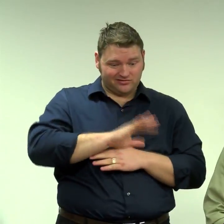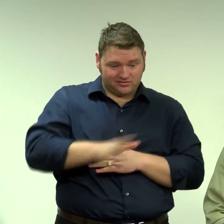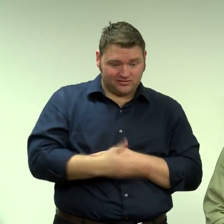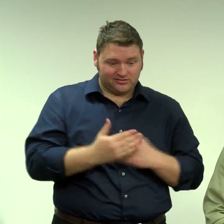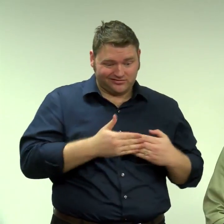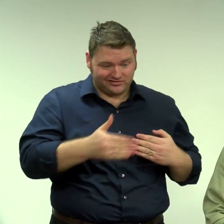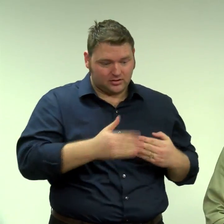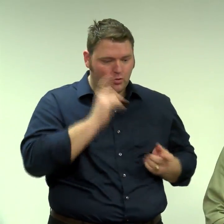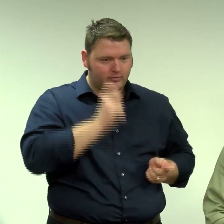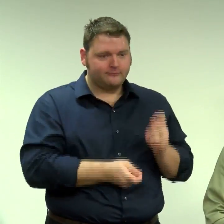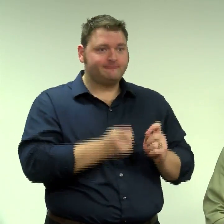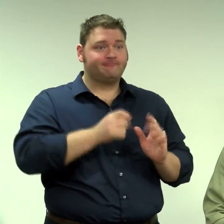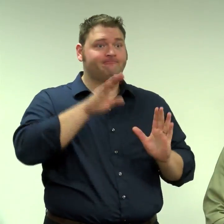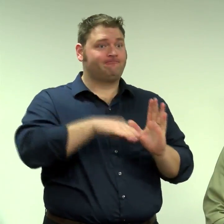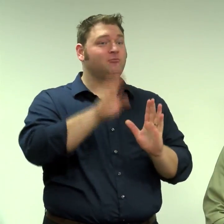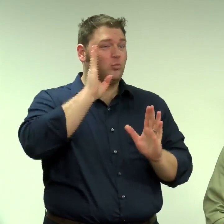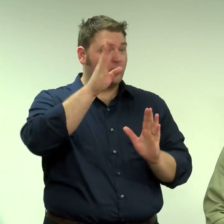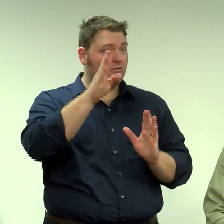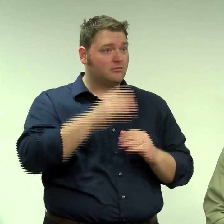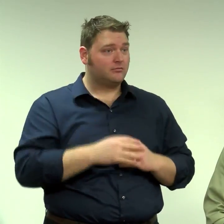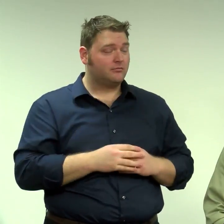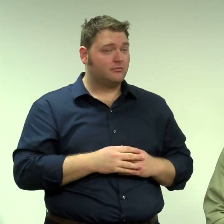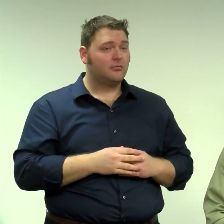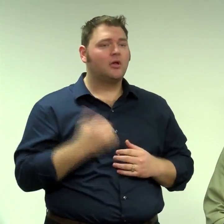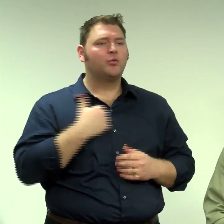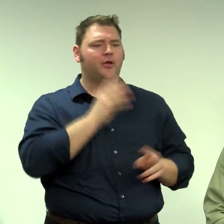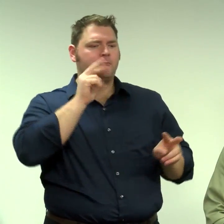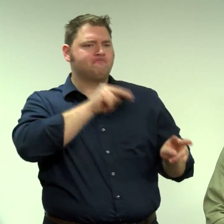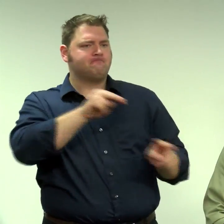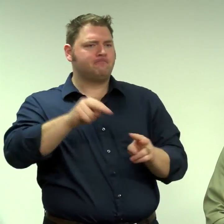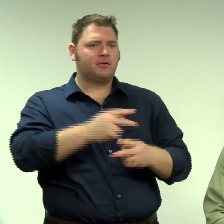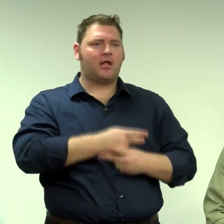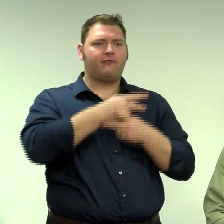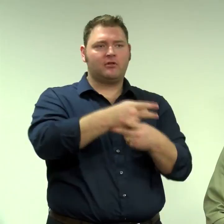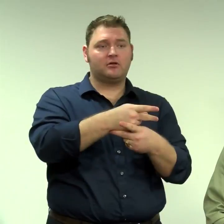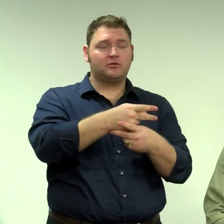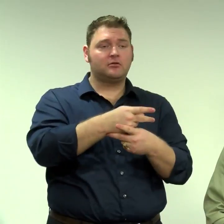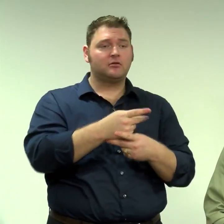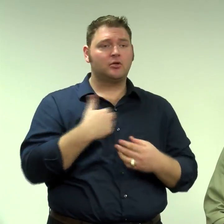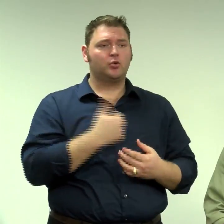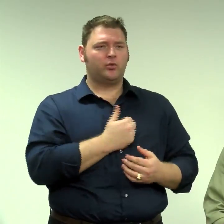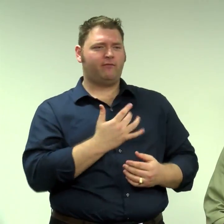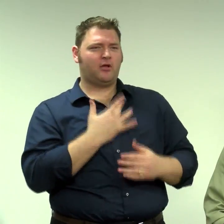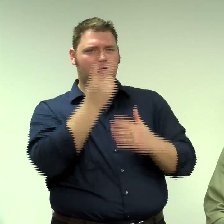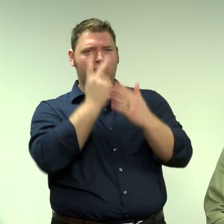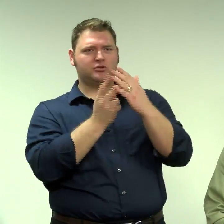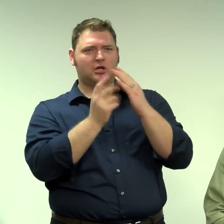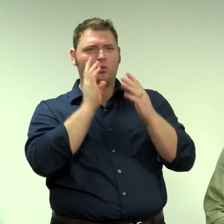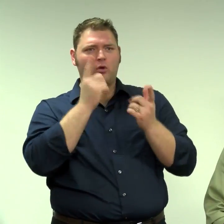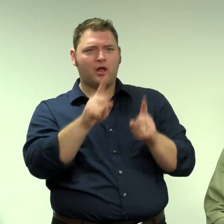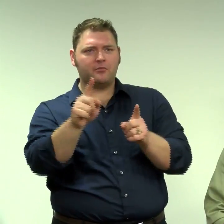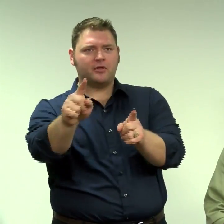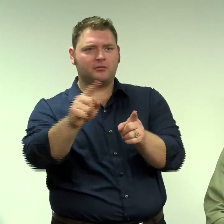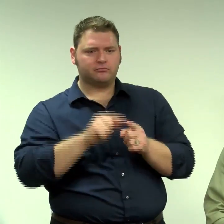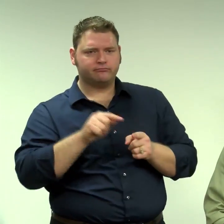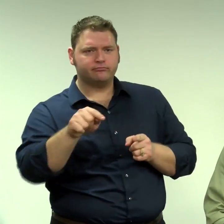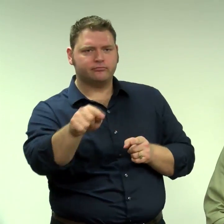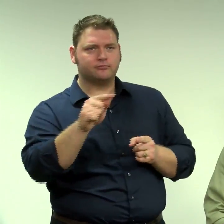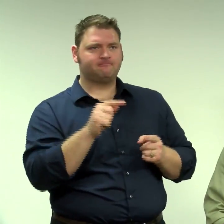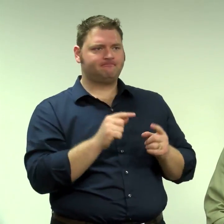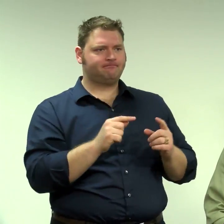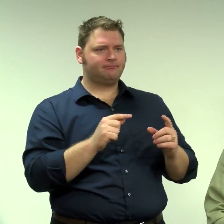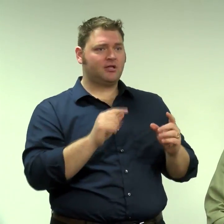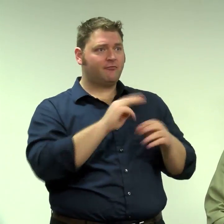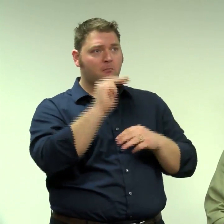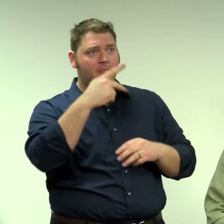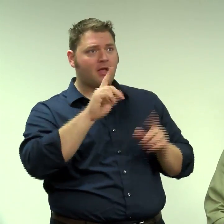the situation carefully. If, based on the modeling and things that we see, if we think there's going to be additional flooding, for example, in these areas,